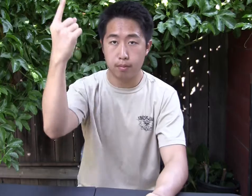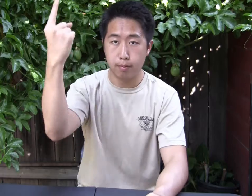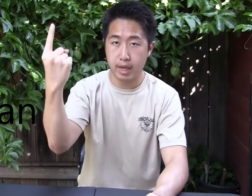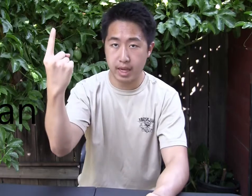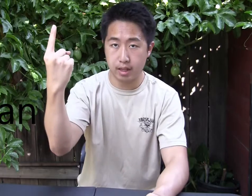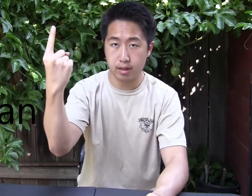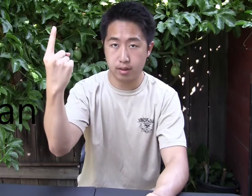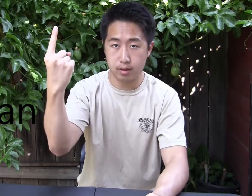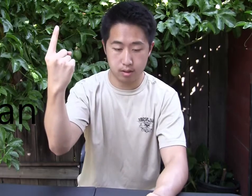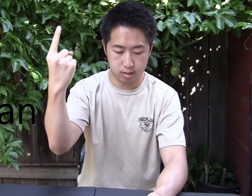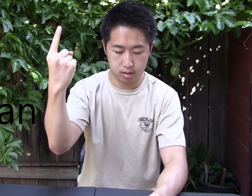Man.